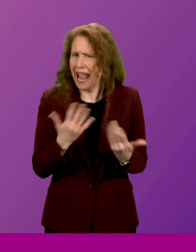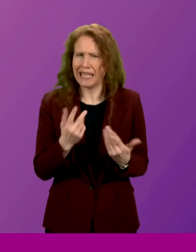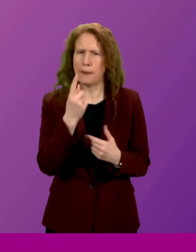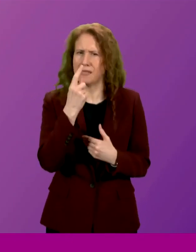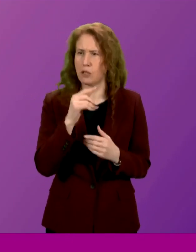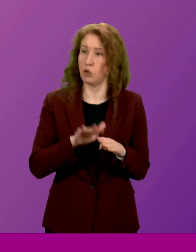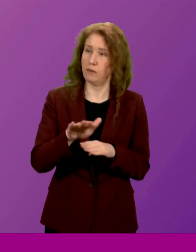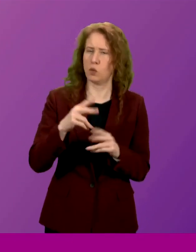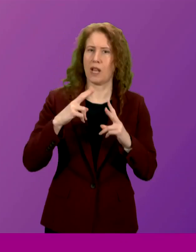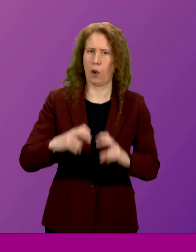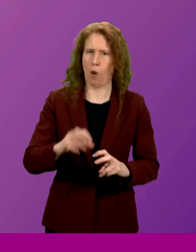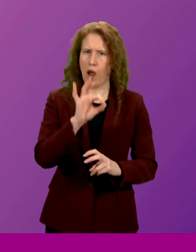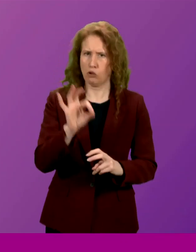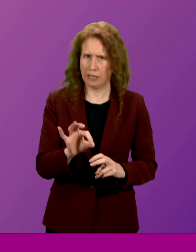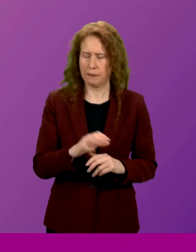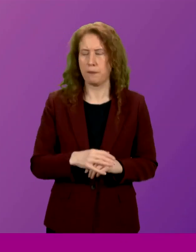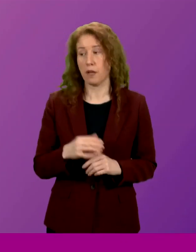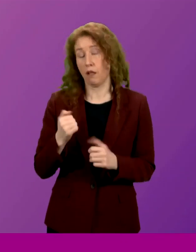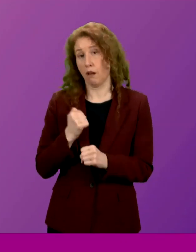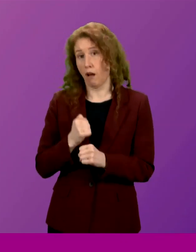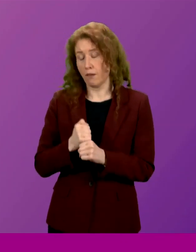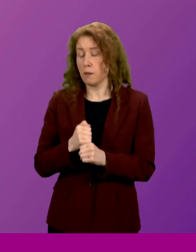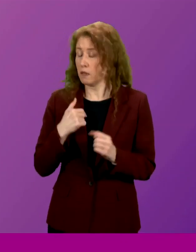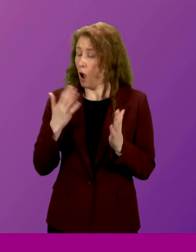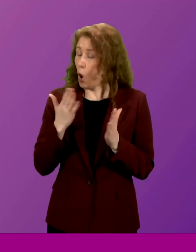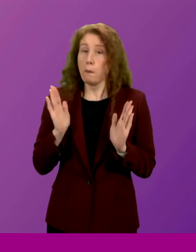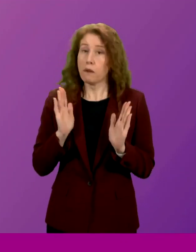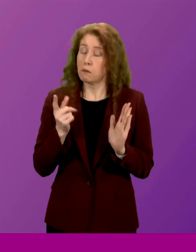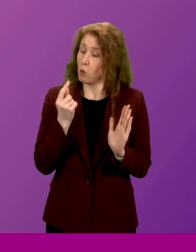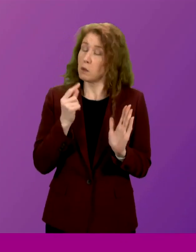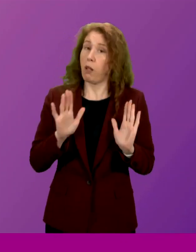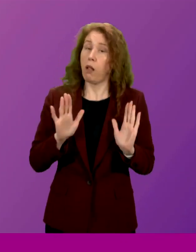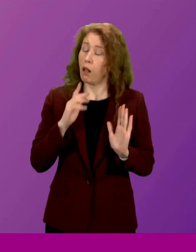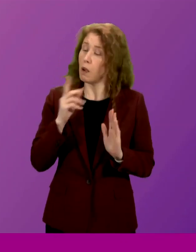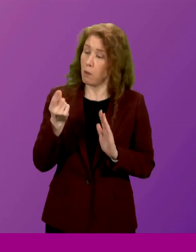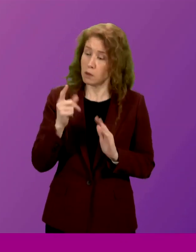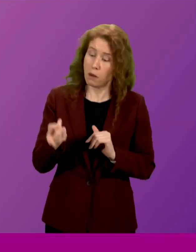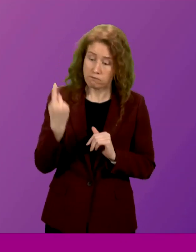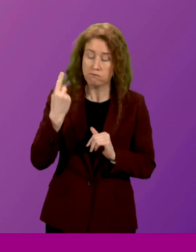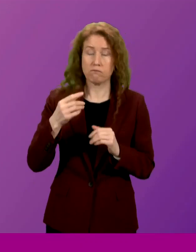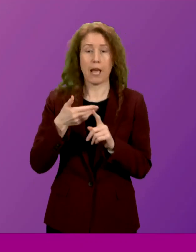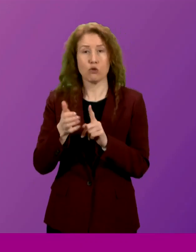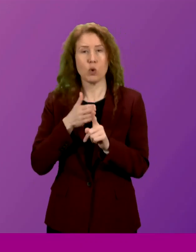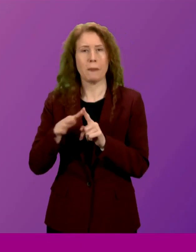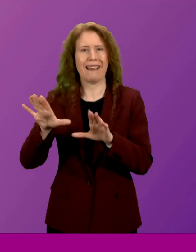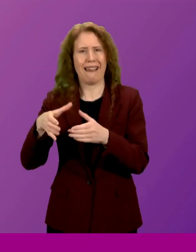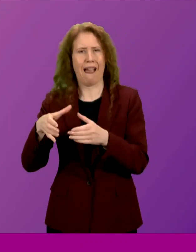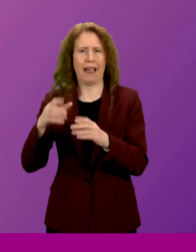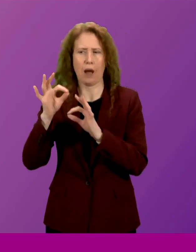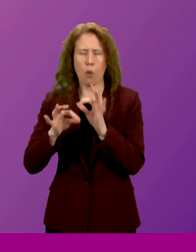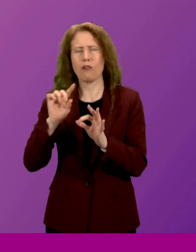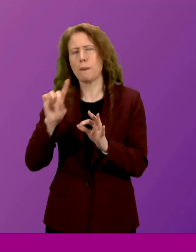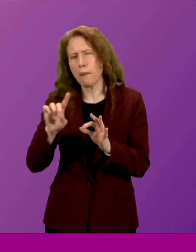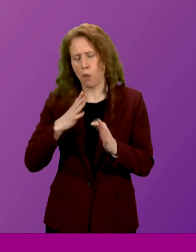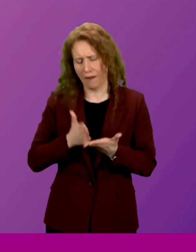potential inquiry. The Government has remained open to the question of a grooming gangs inquiry, but there is a series of steps